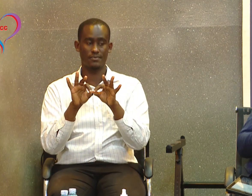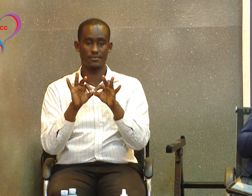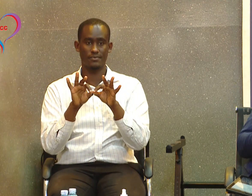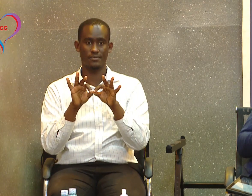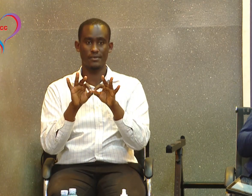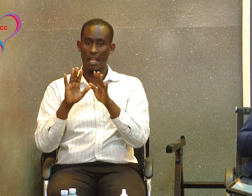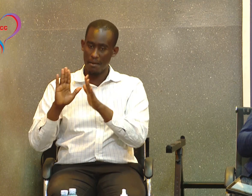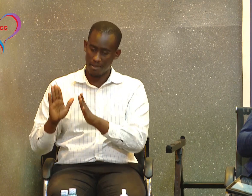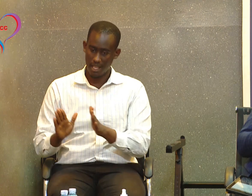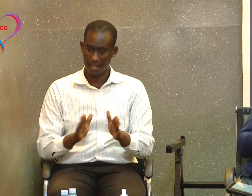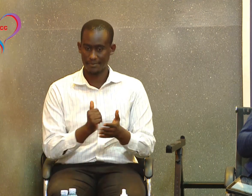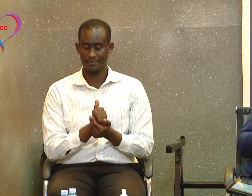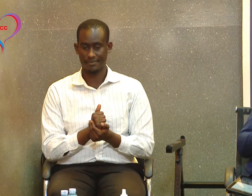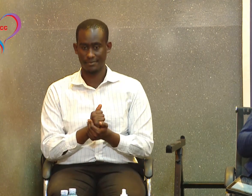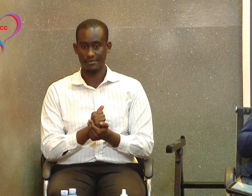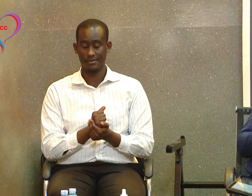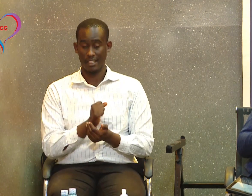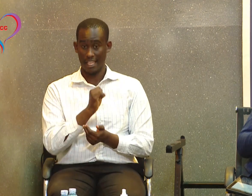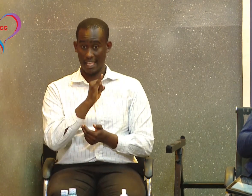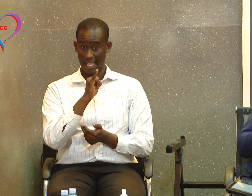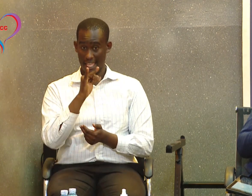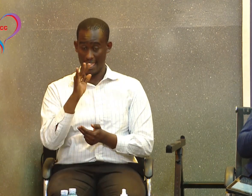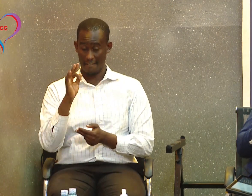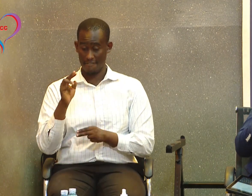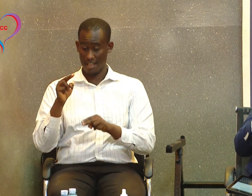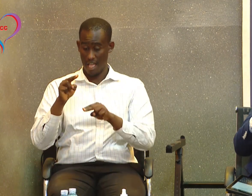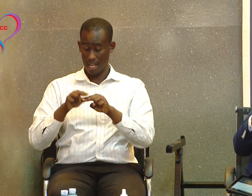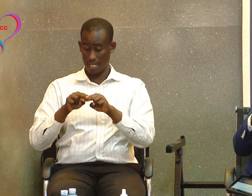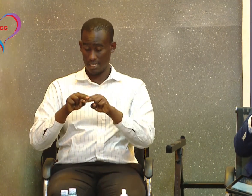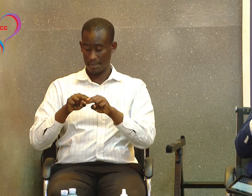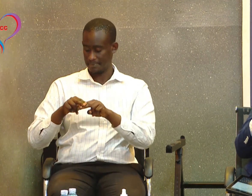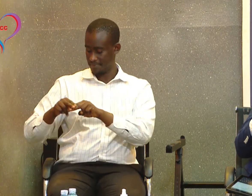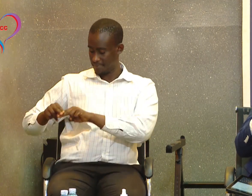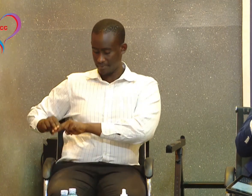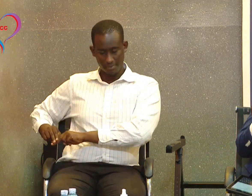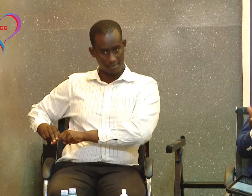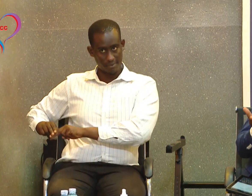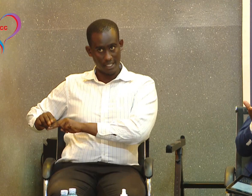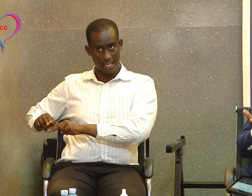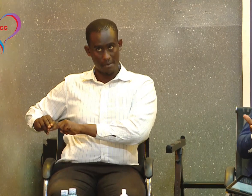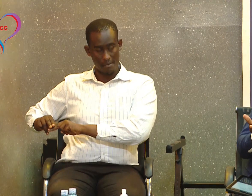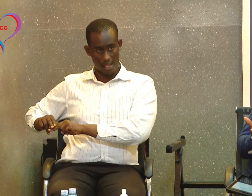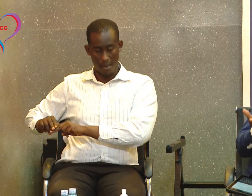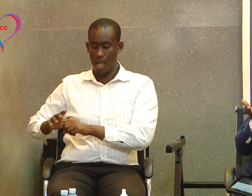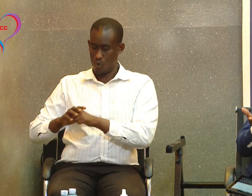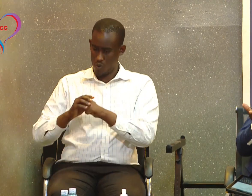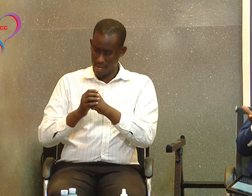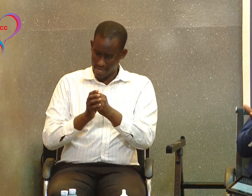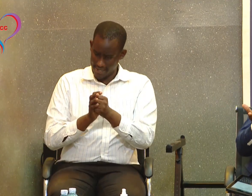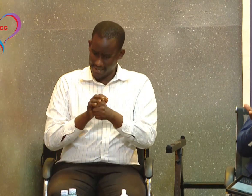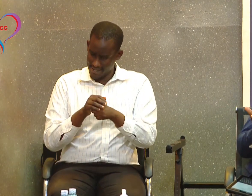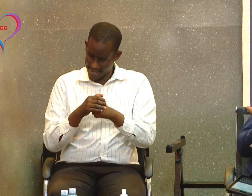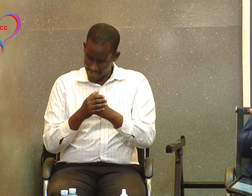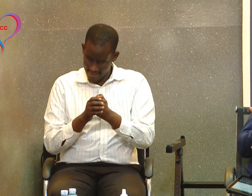has a purpose. Mwembanga kana akatebe kentuddemu bakatonda nga bwe bakatonda kubanga bamanyi nti kalina okubaako